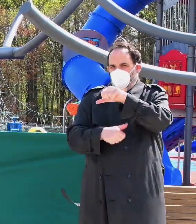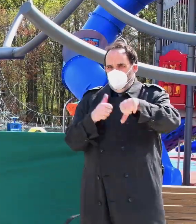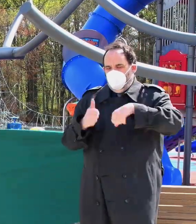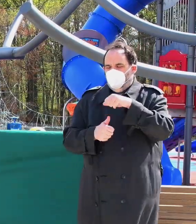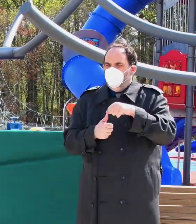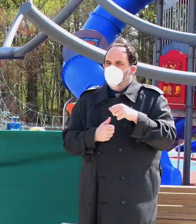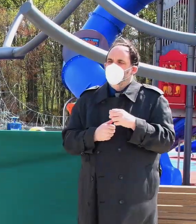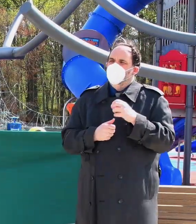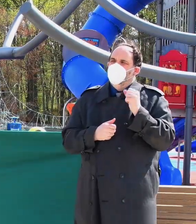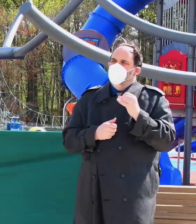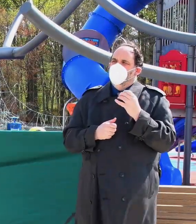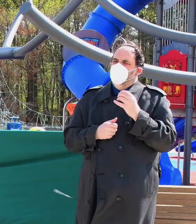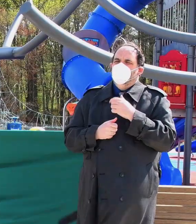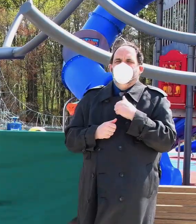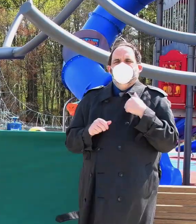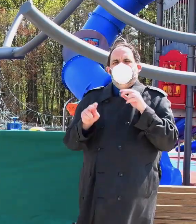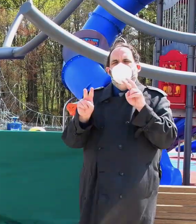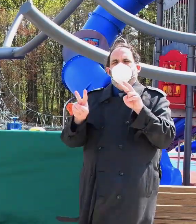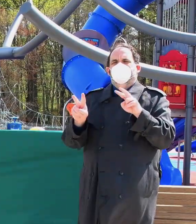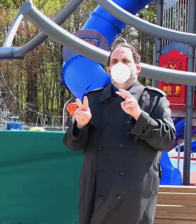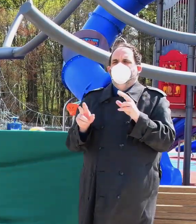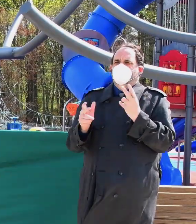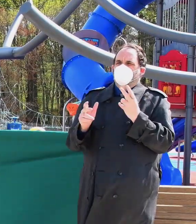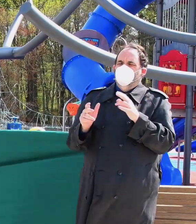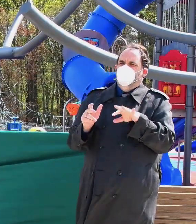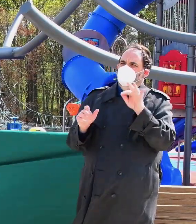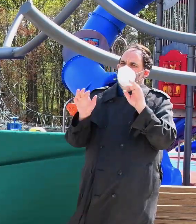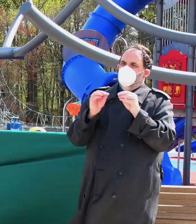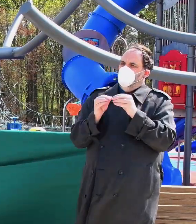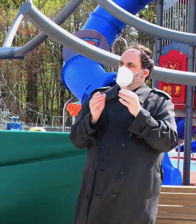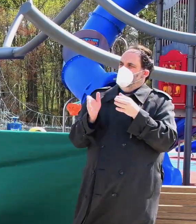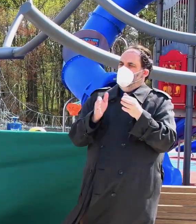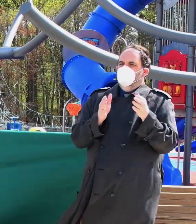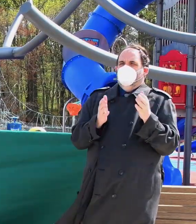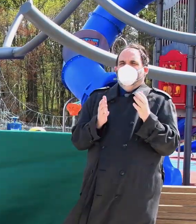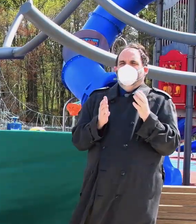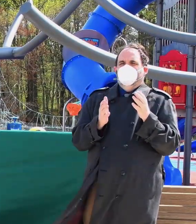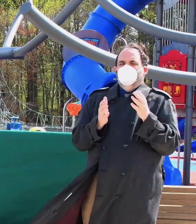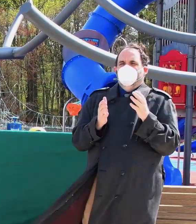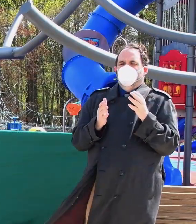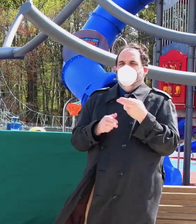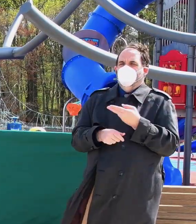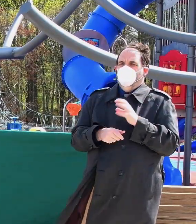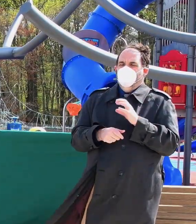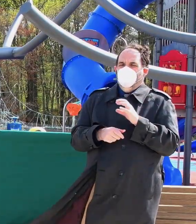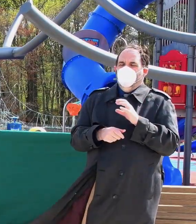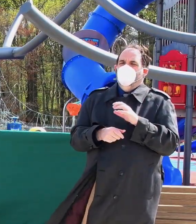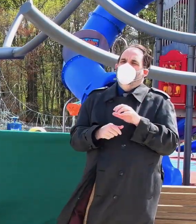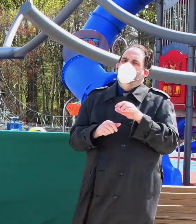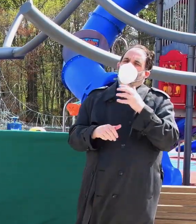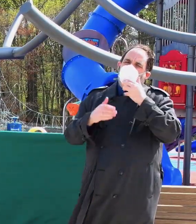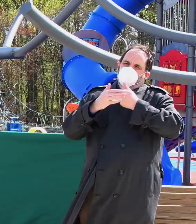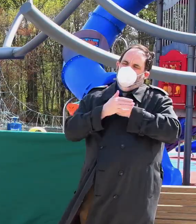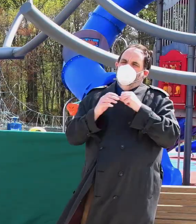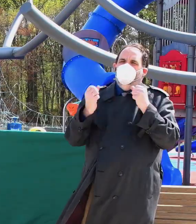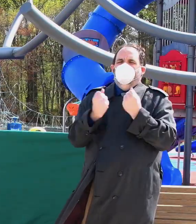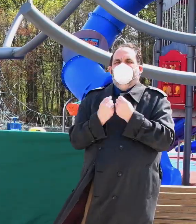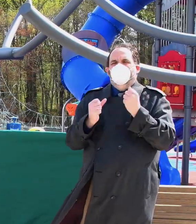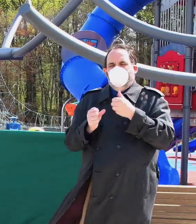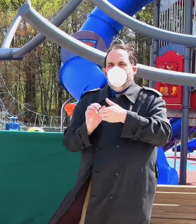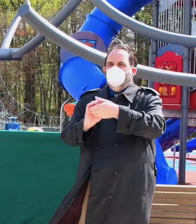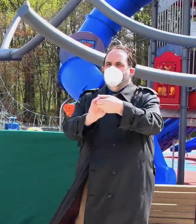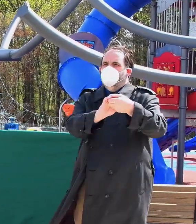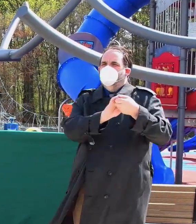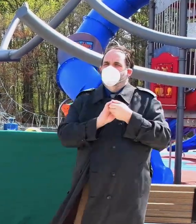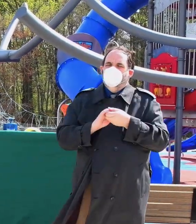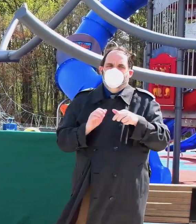And we look forward to finding additional ways that the Howard County Autism Society can collaborate